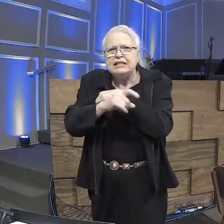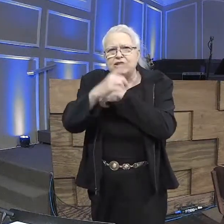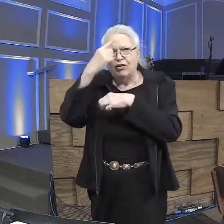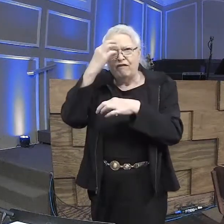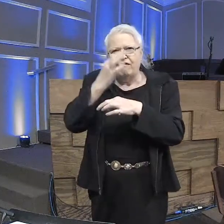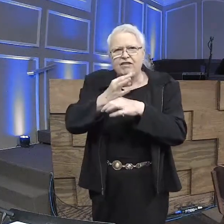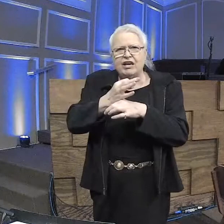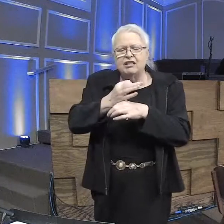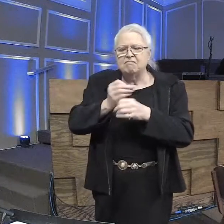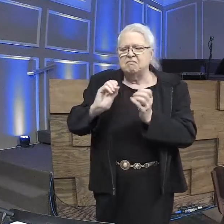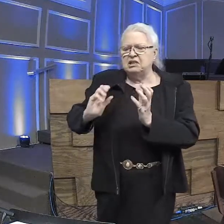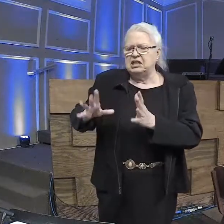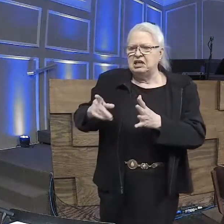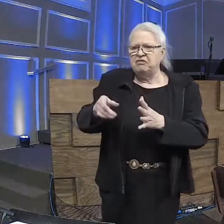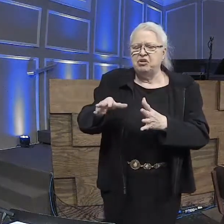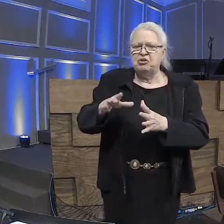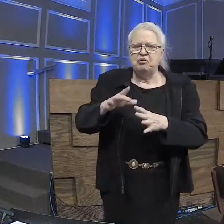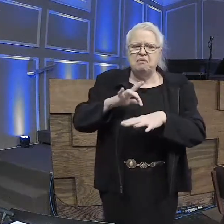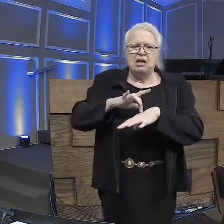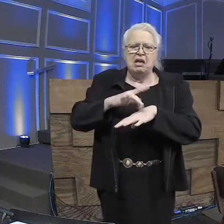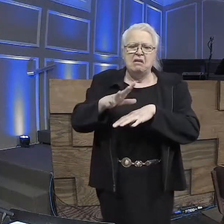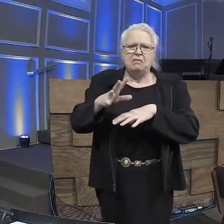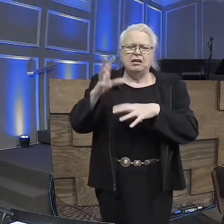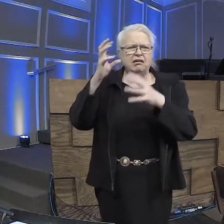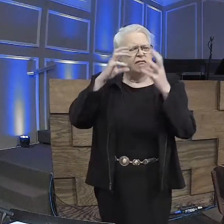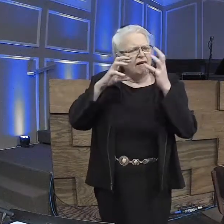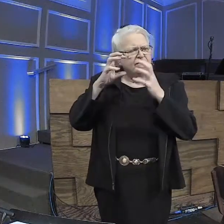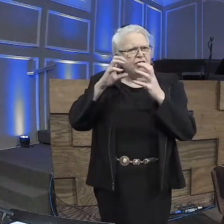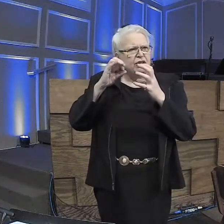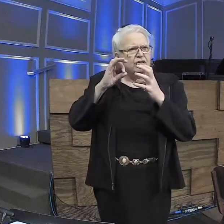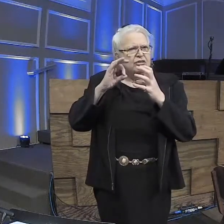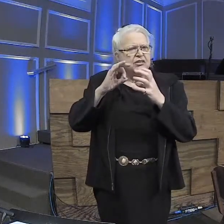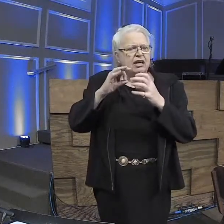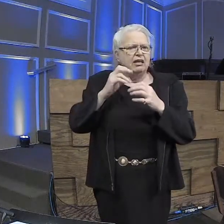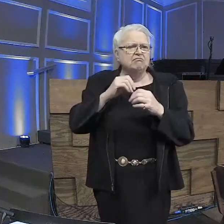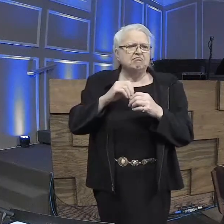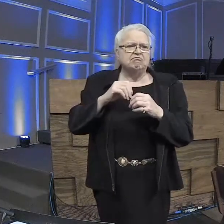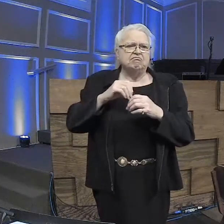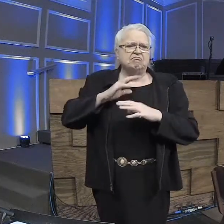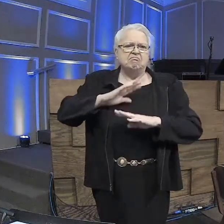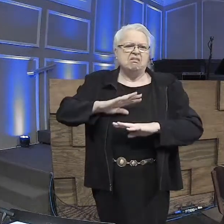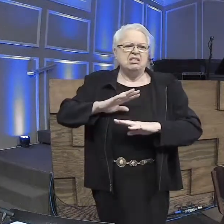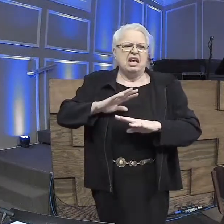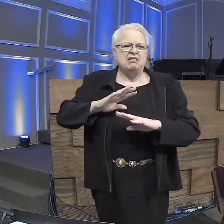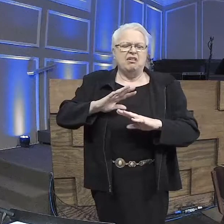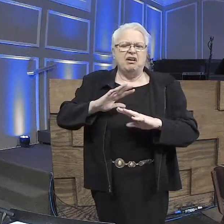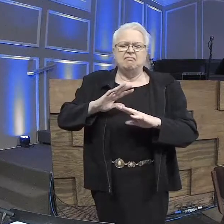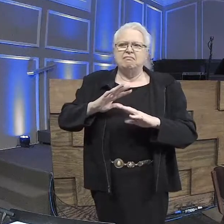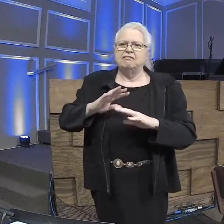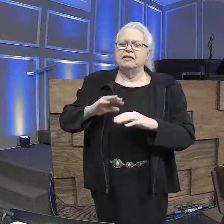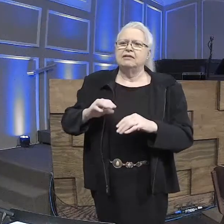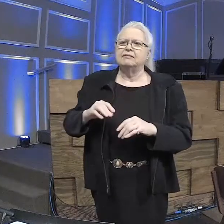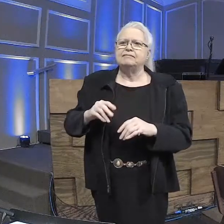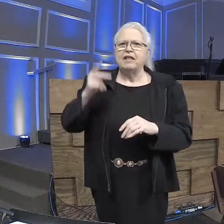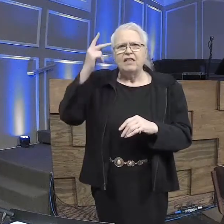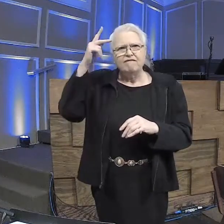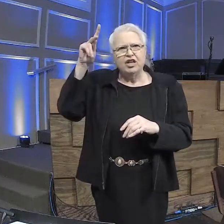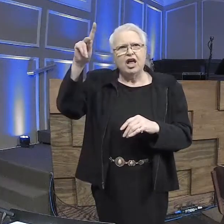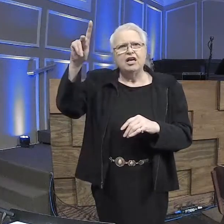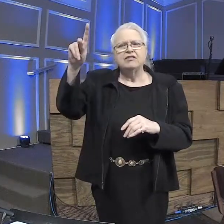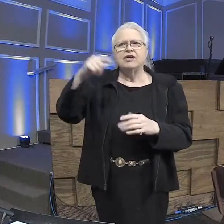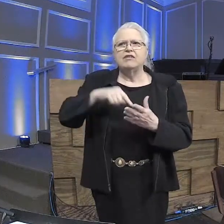who will leave you empty, confused, and cynical. Now, the word mentions here the philosophy of this world. Here's what it